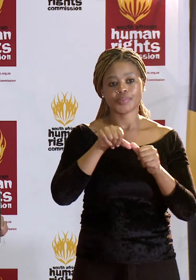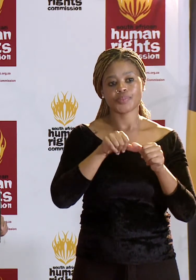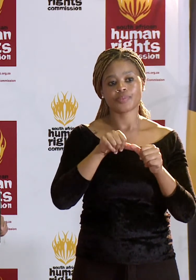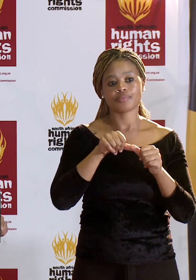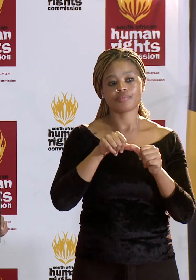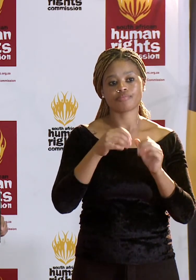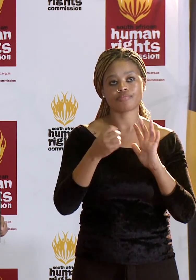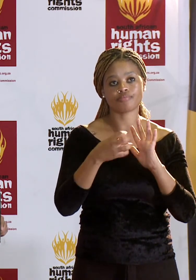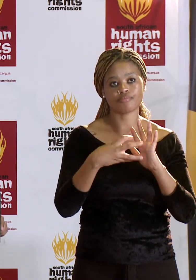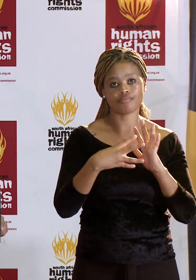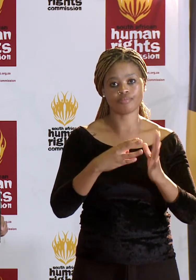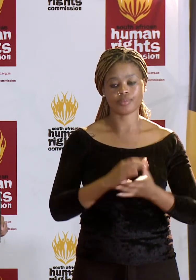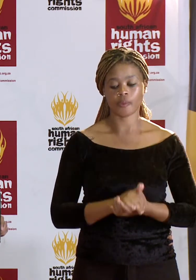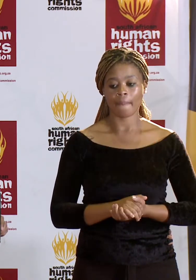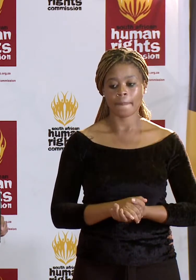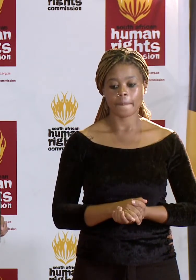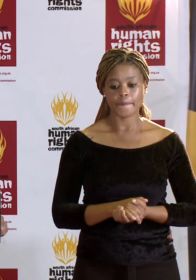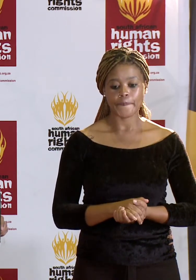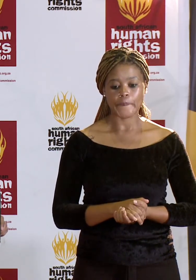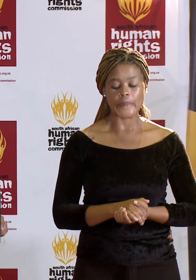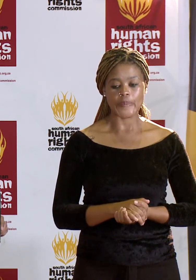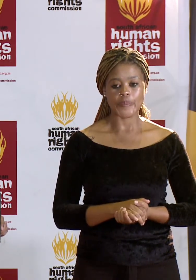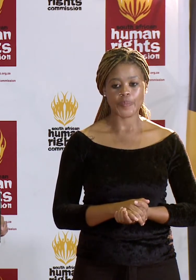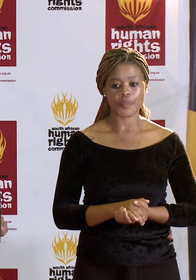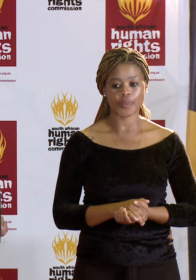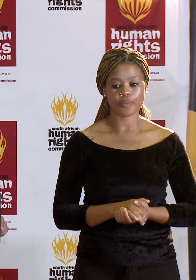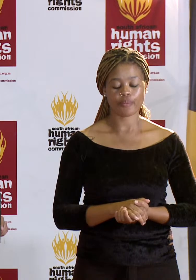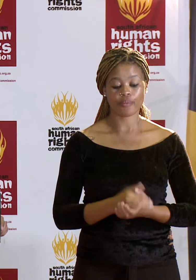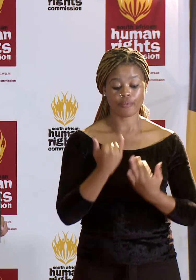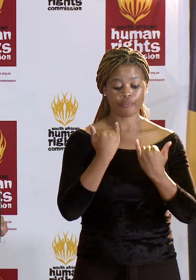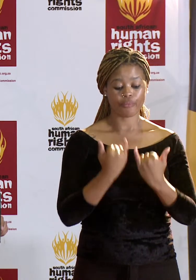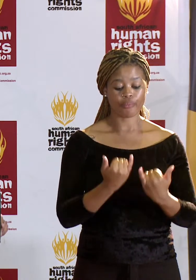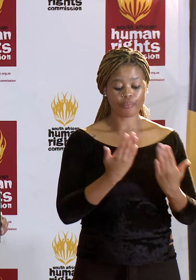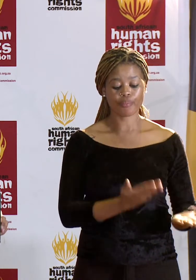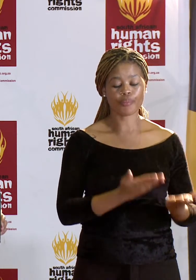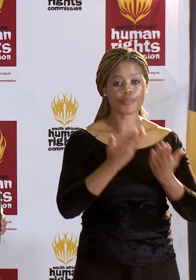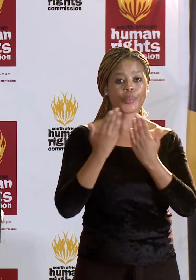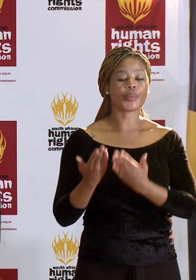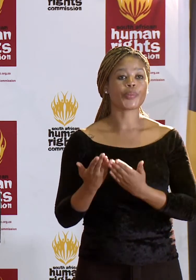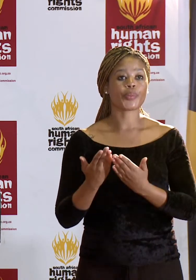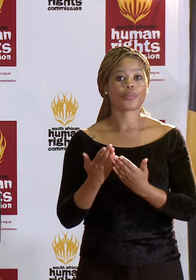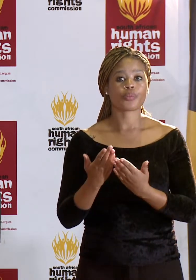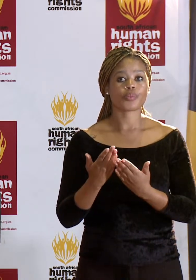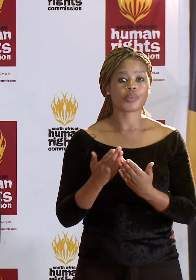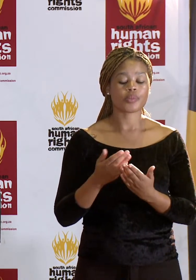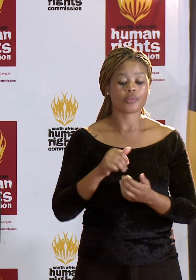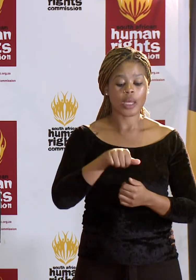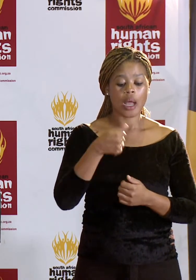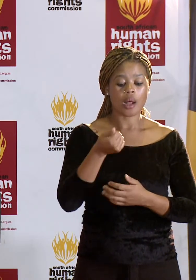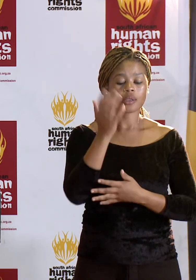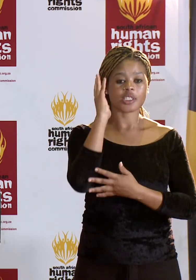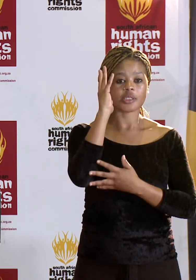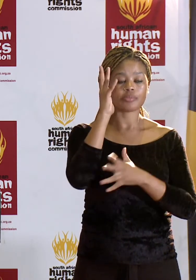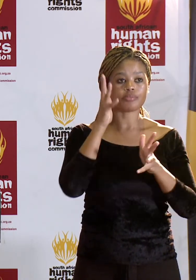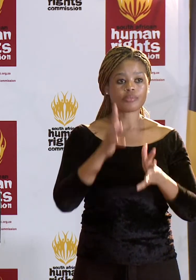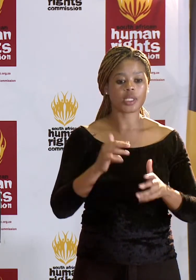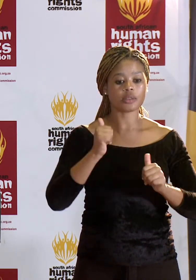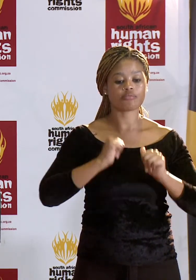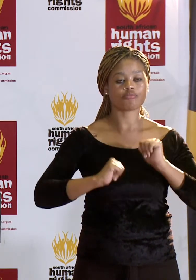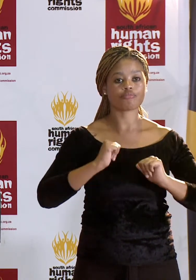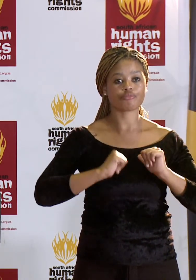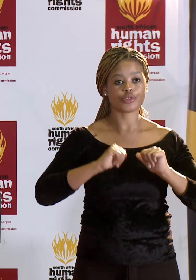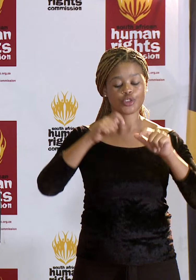correct? Yes, okay. So I'm going to hand over to the next speaker, the